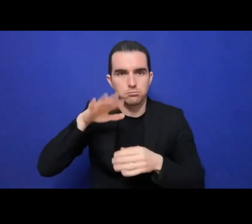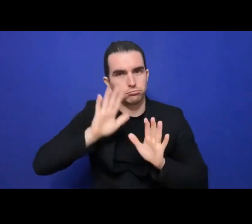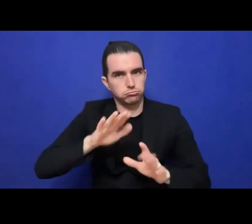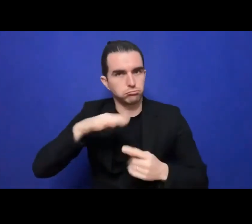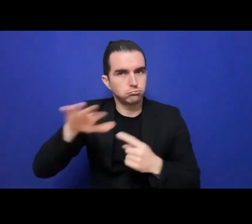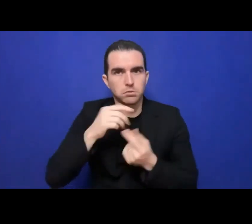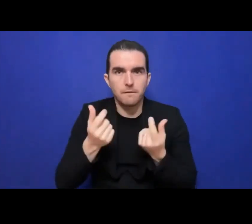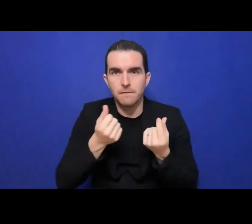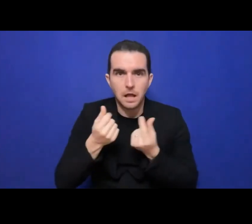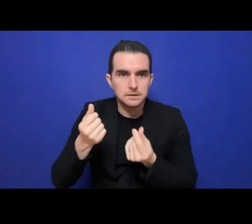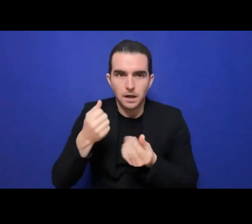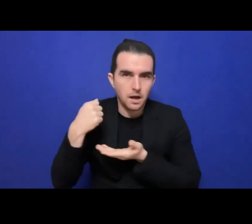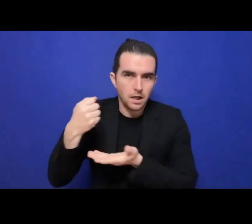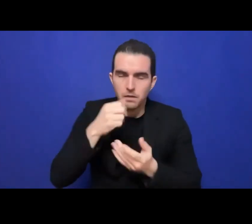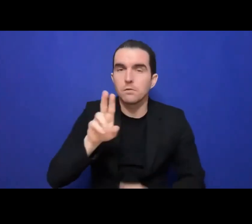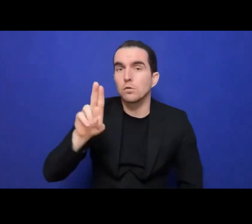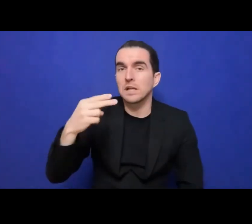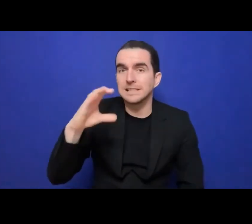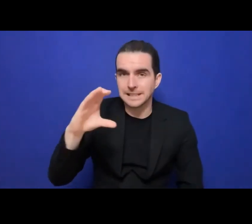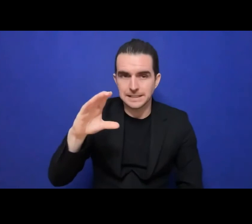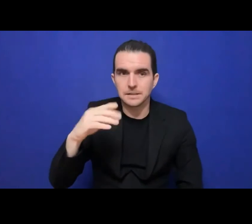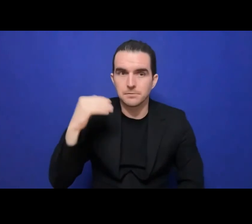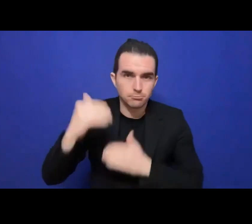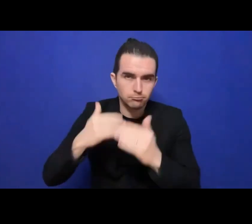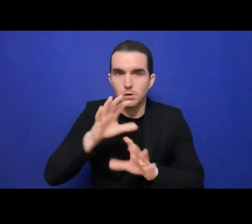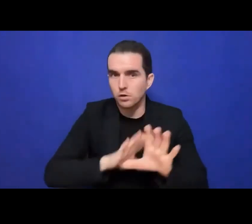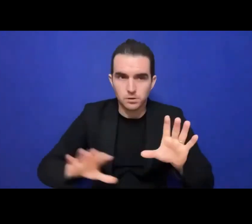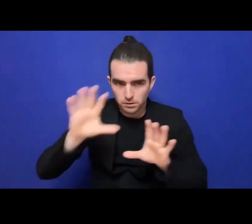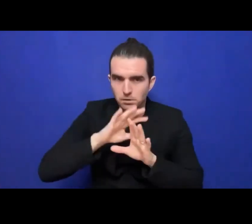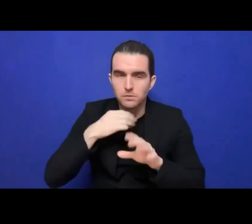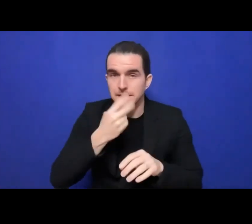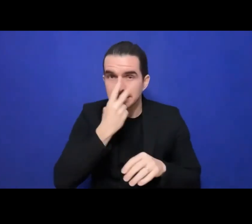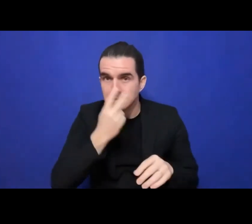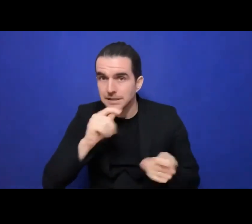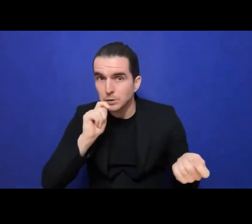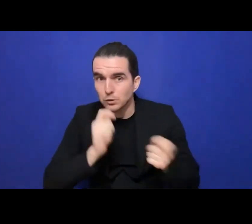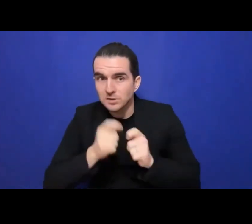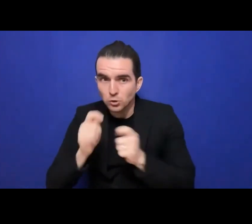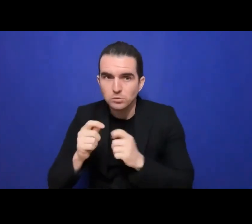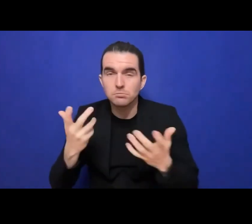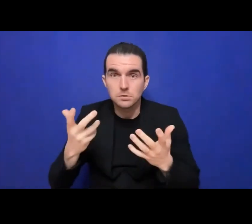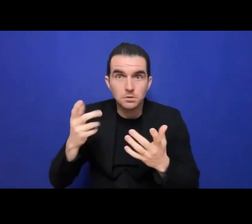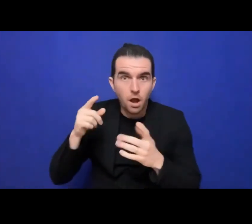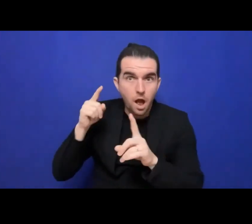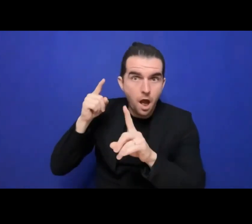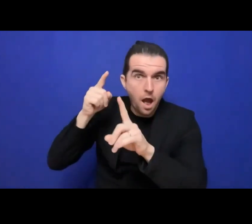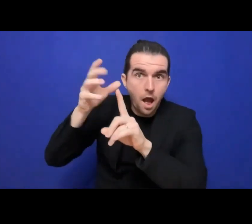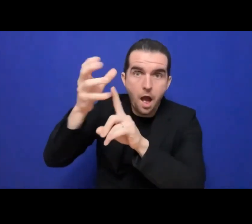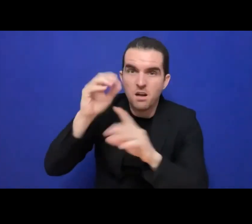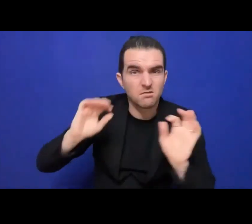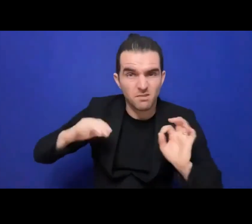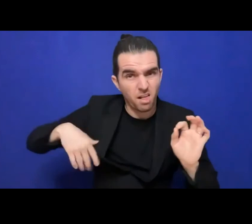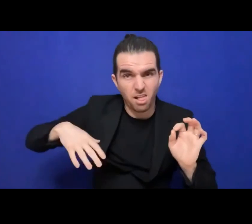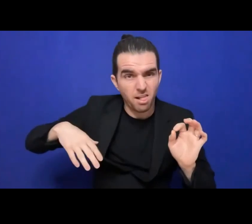our country. We've seen some changes, but we are not yet there. We are still continuing to engage and to